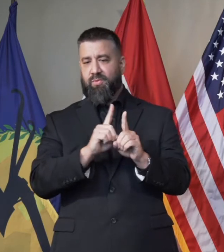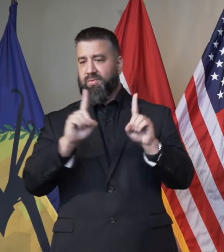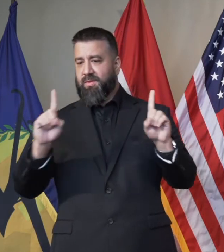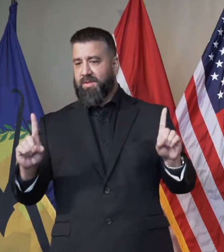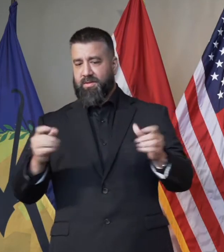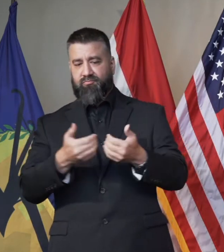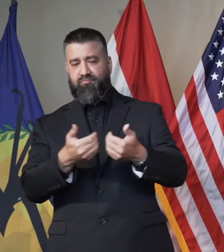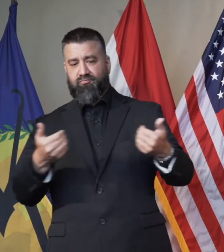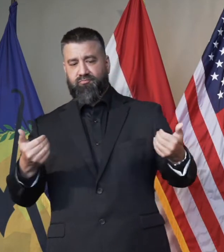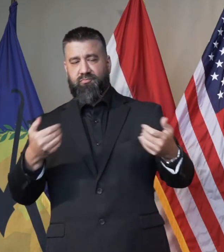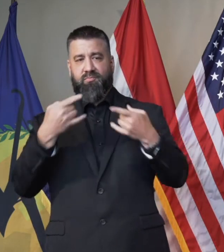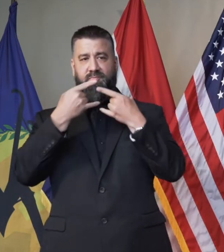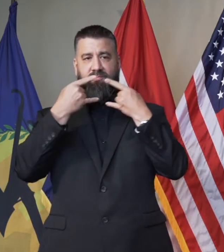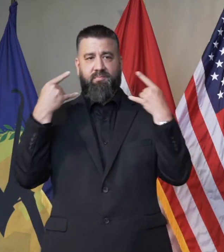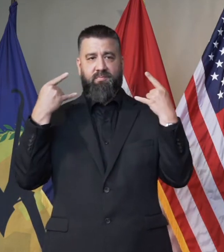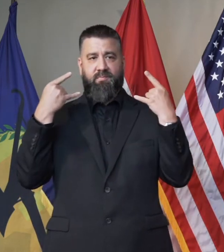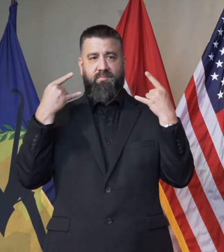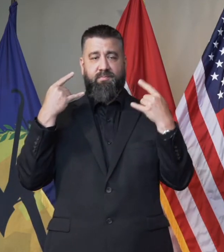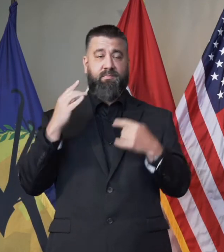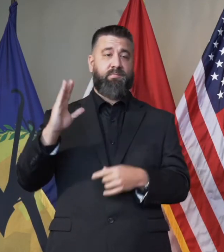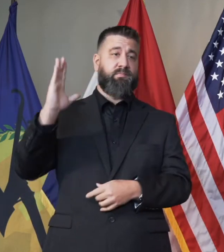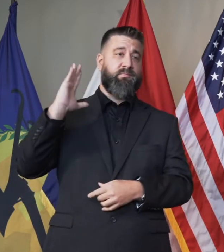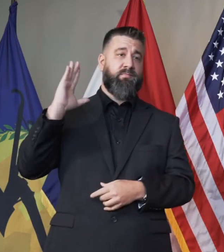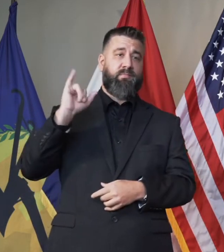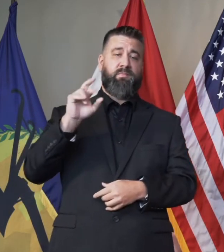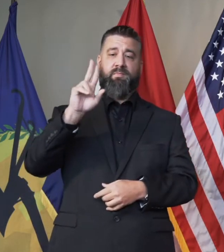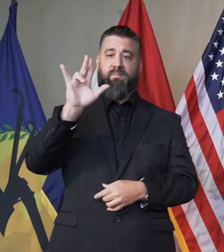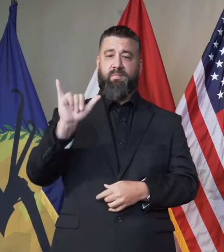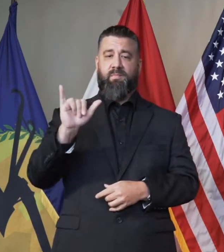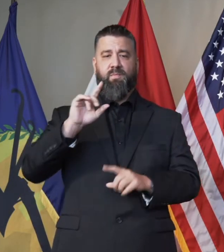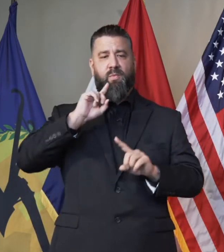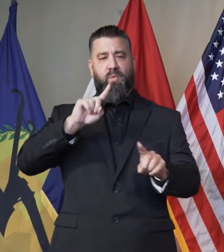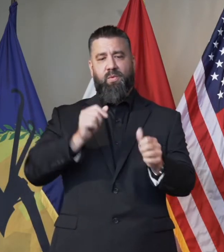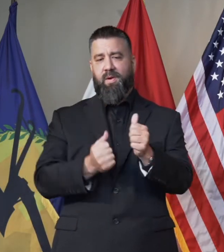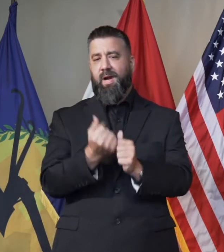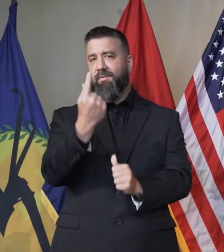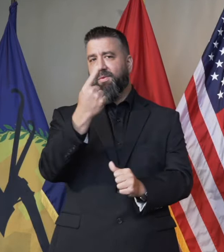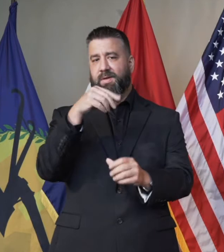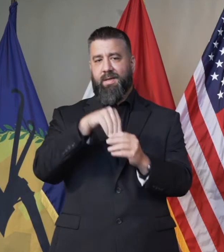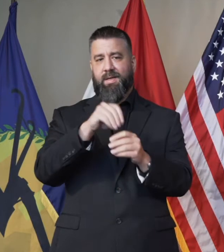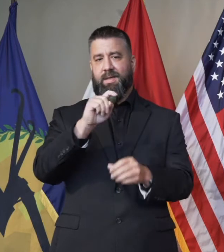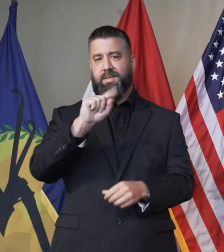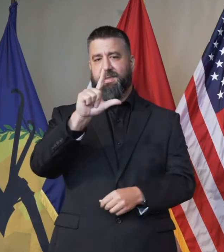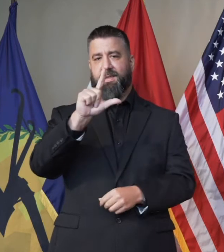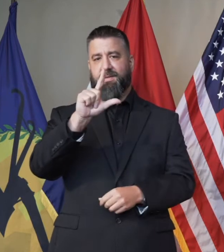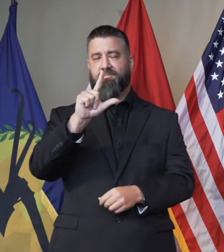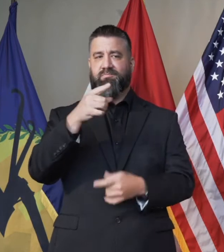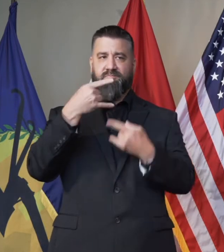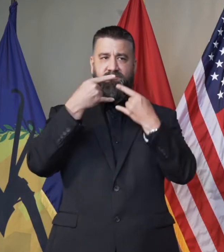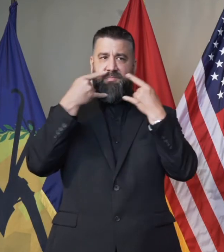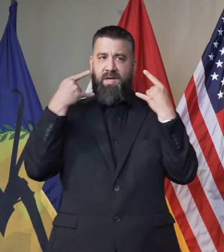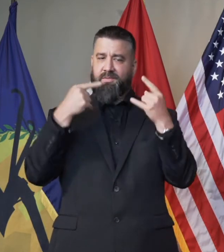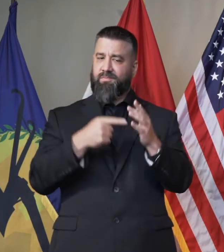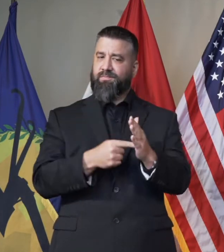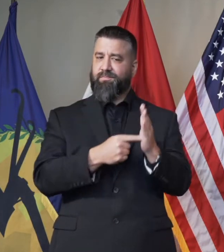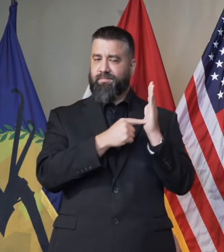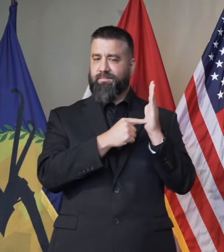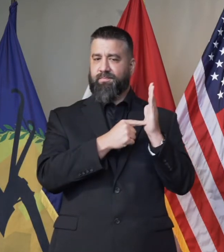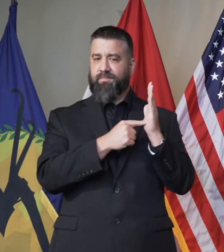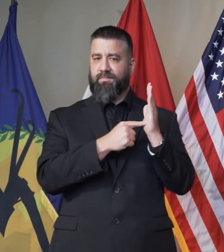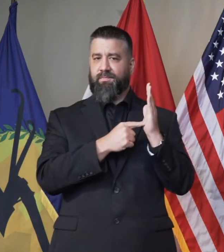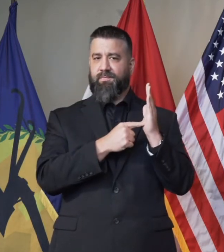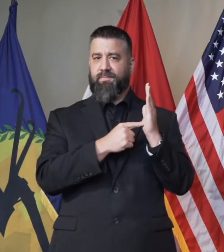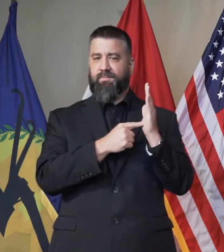rules. In July, we ordered everyone in St. Louis County to wear a mask in a public place or in businesses. We've